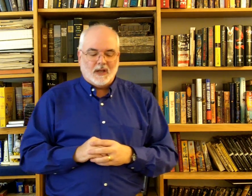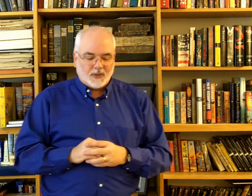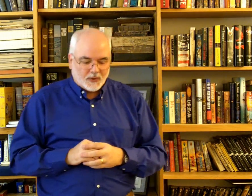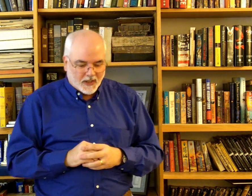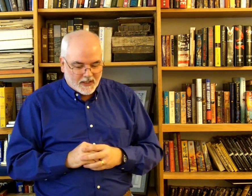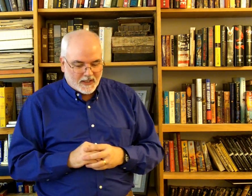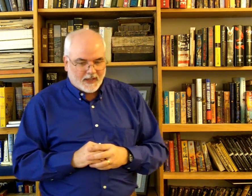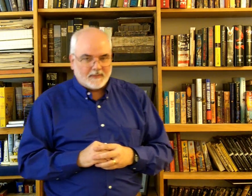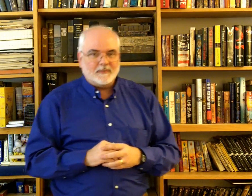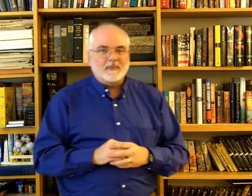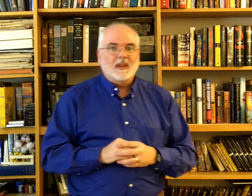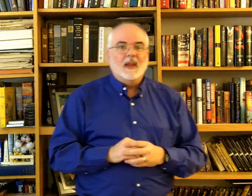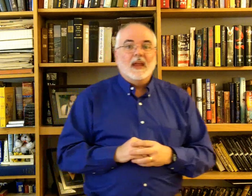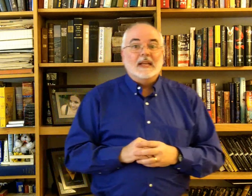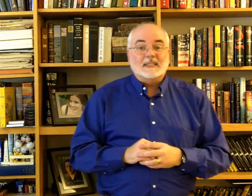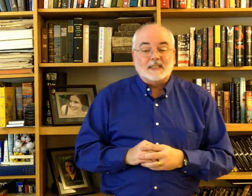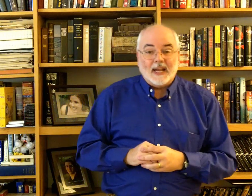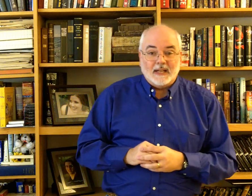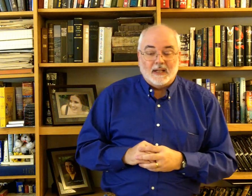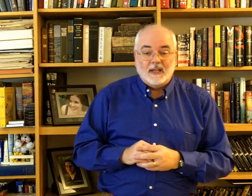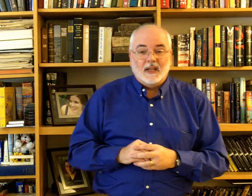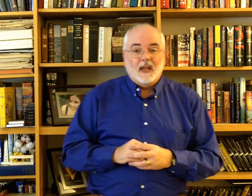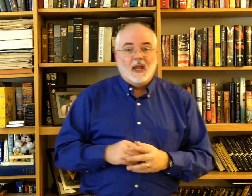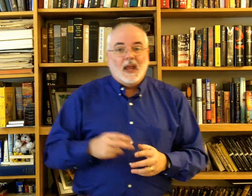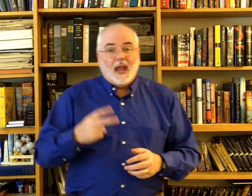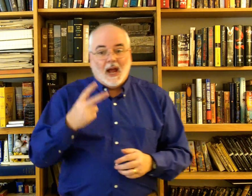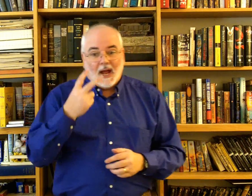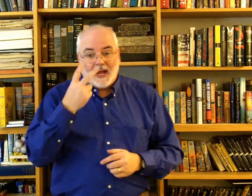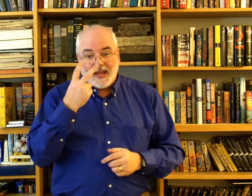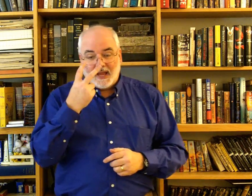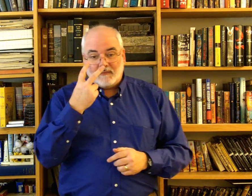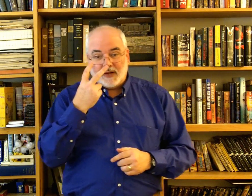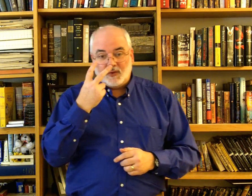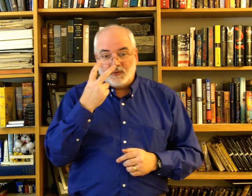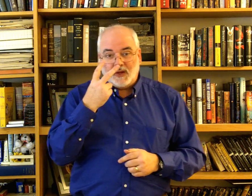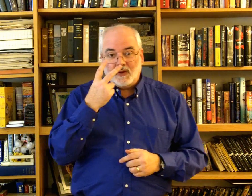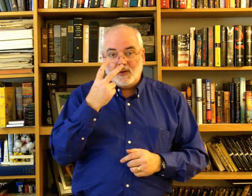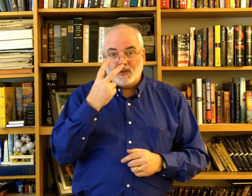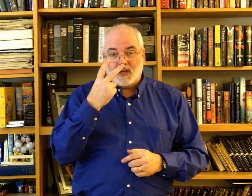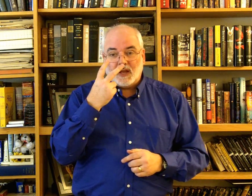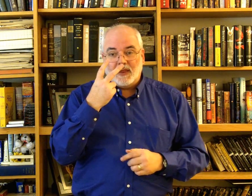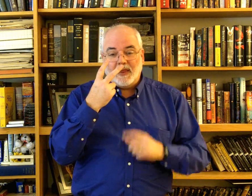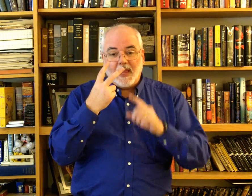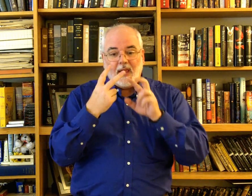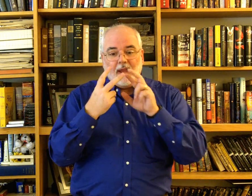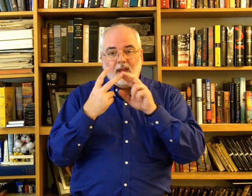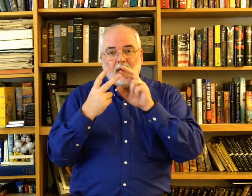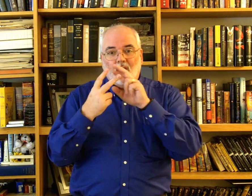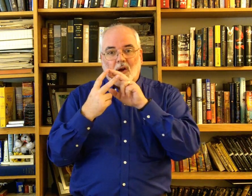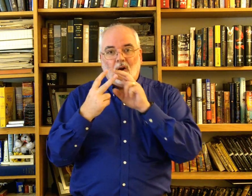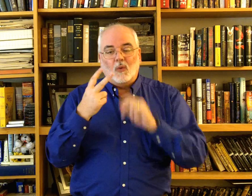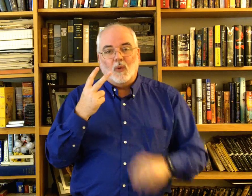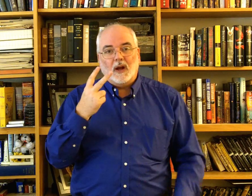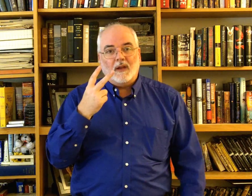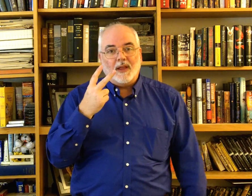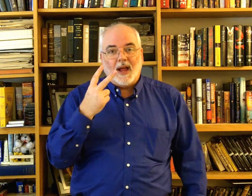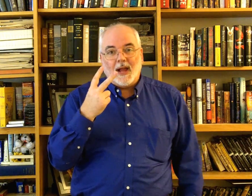is you're trying to say. Sight. I have my two fingers. They are where the